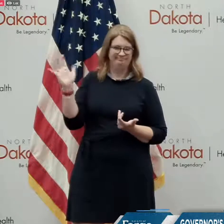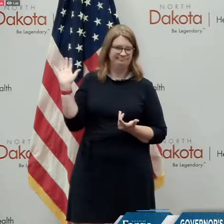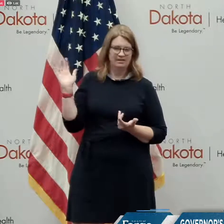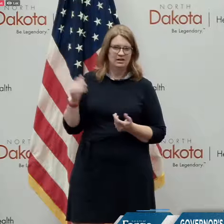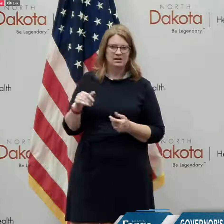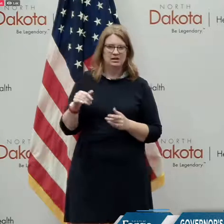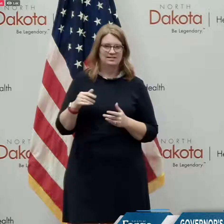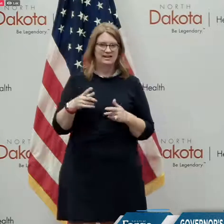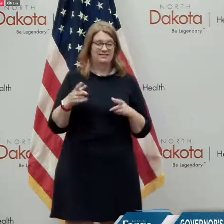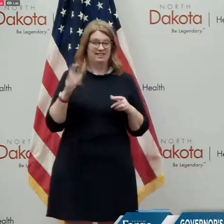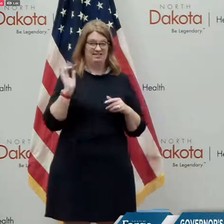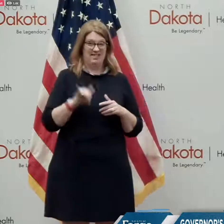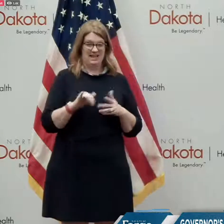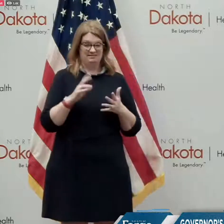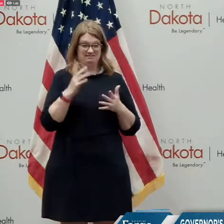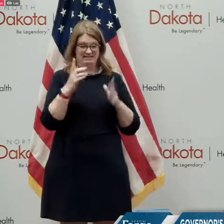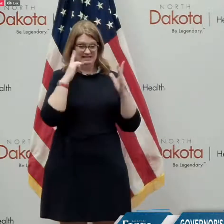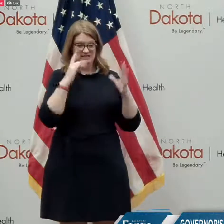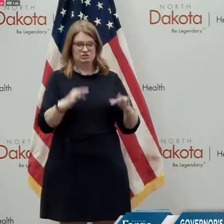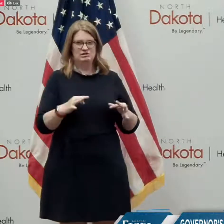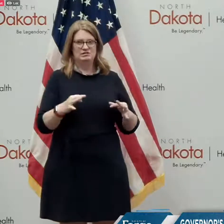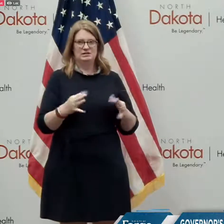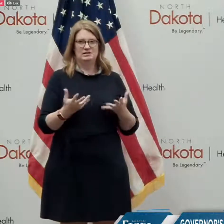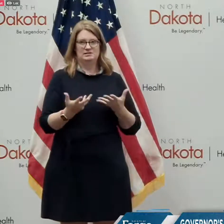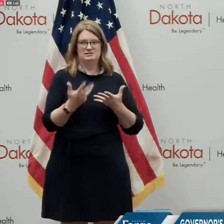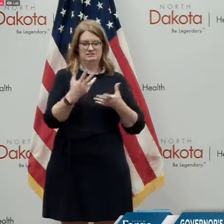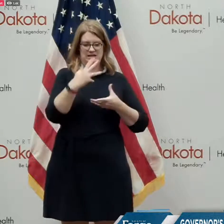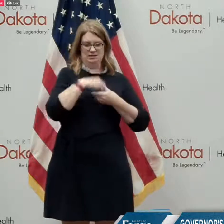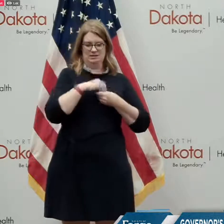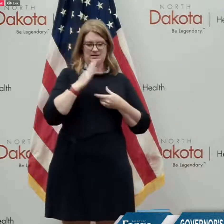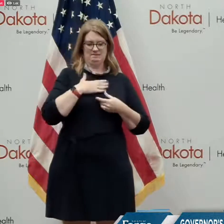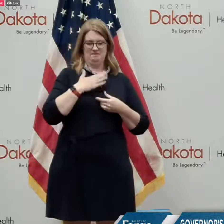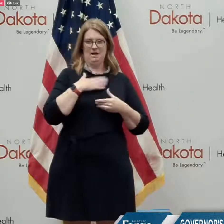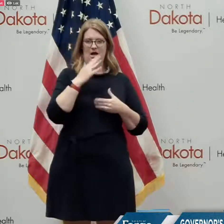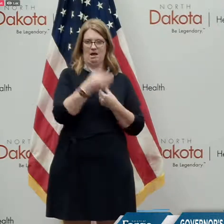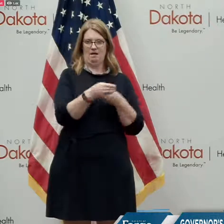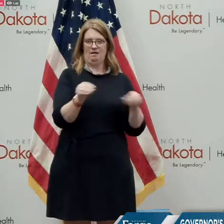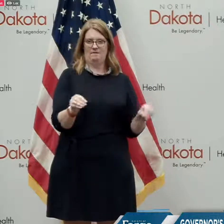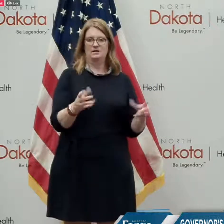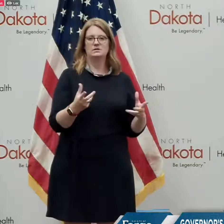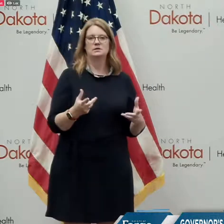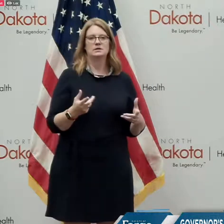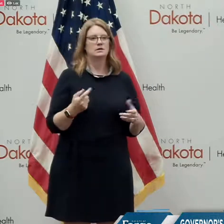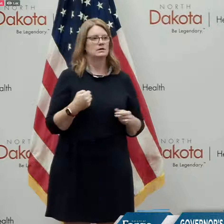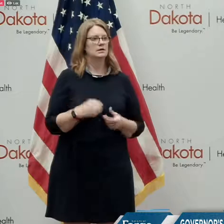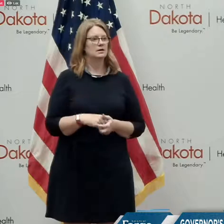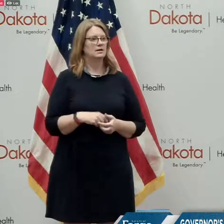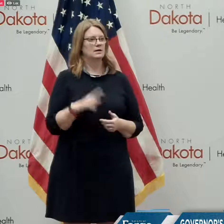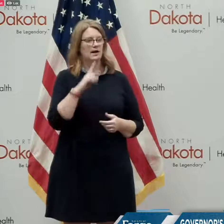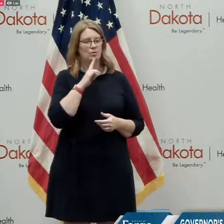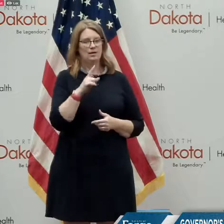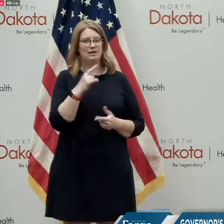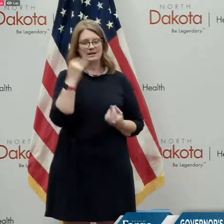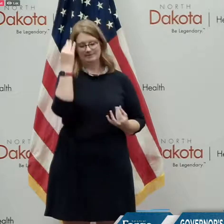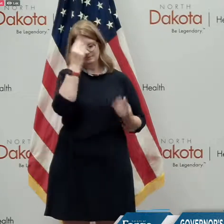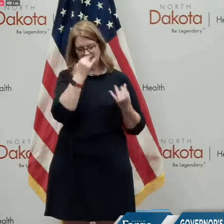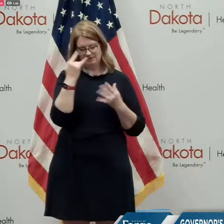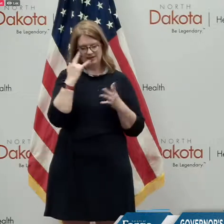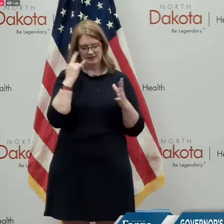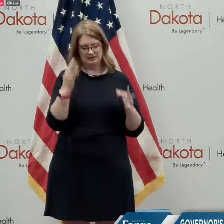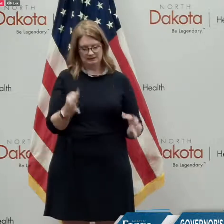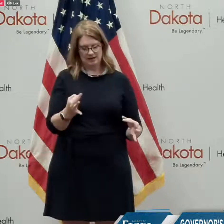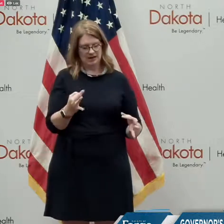to this office in particular, and we have to look at a lot of different factors on how we're making those decisions. And one of the things that